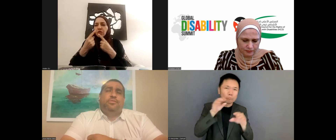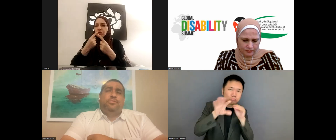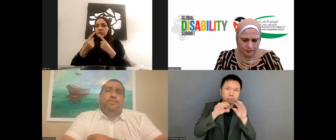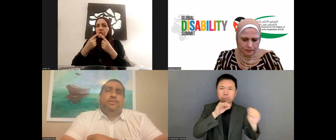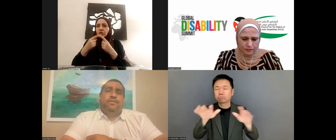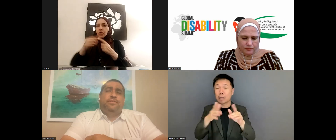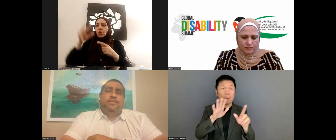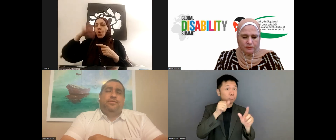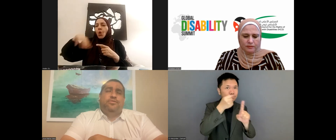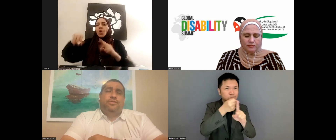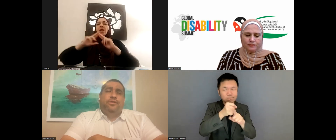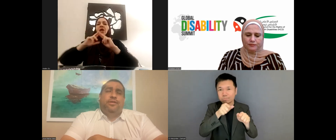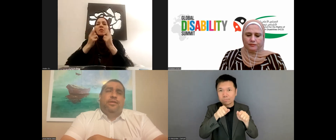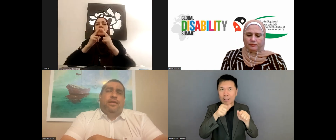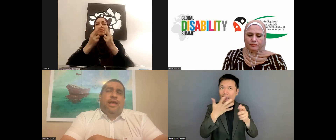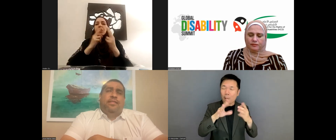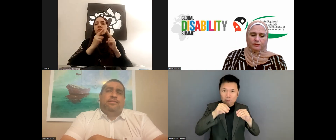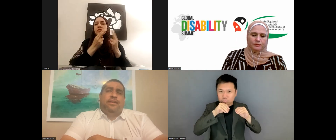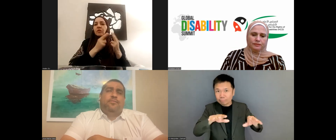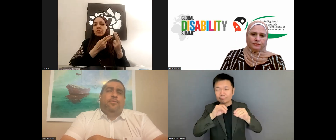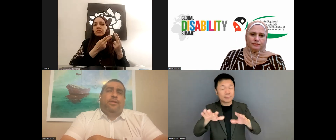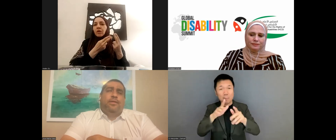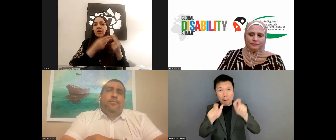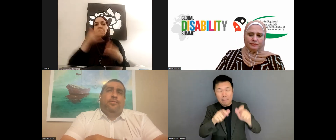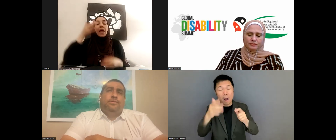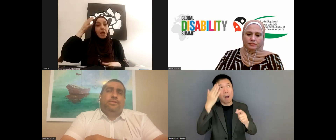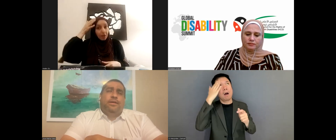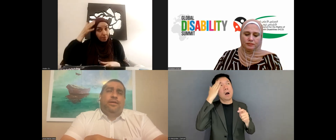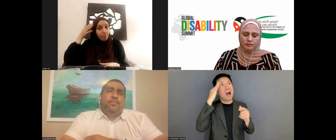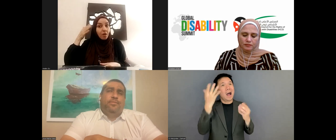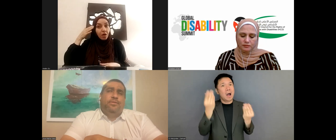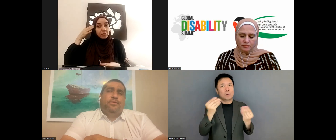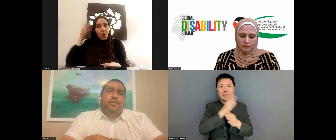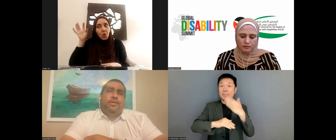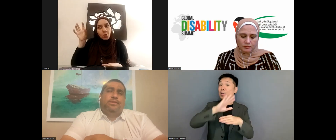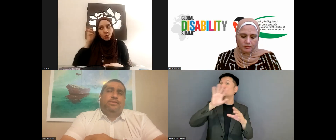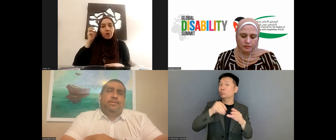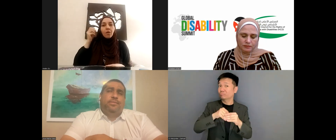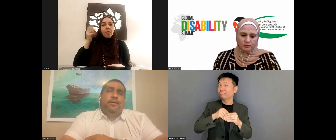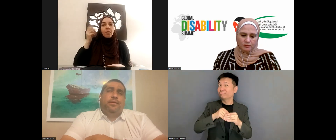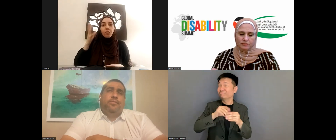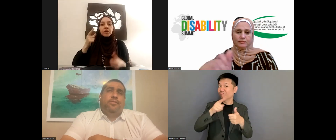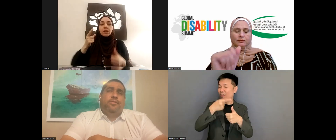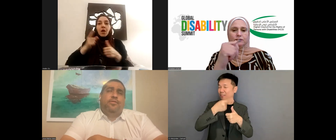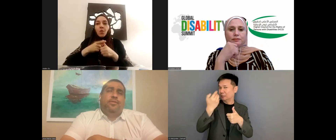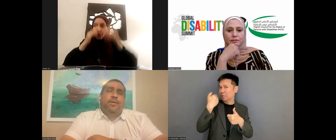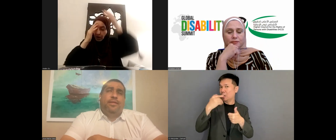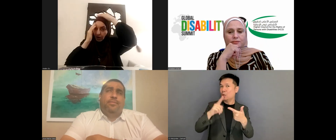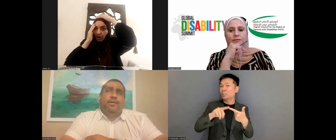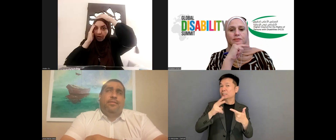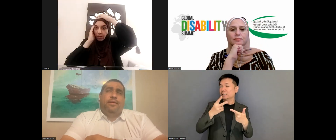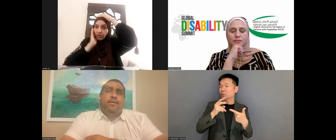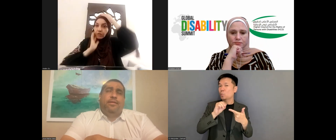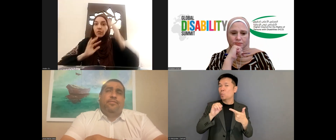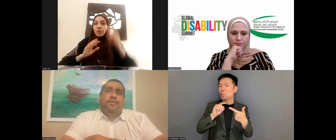commitments towards more disability inclusion, and the second one was conducted in the middle of the COVID